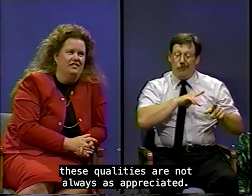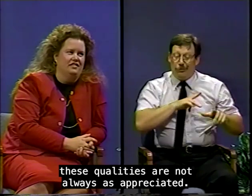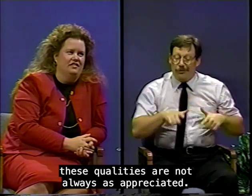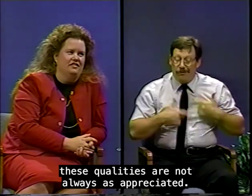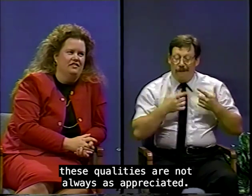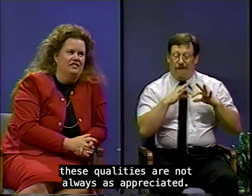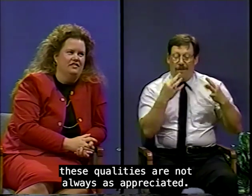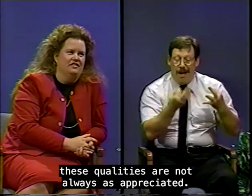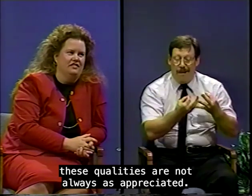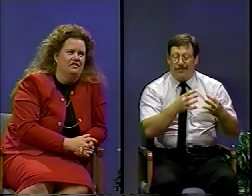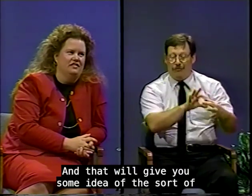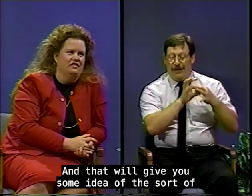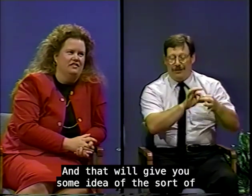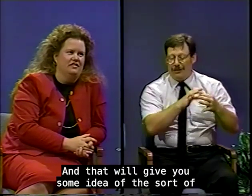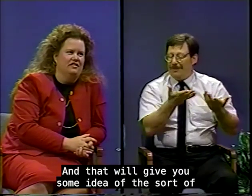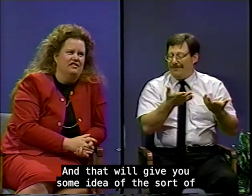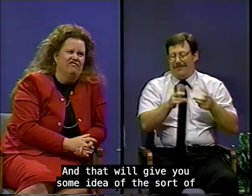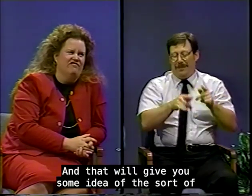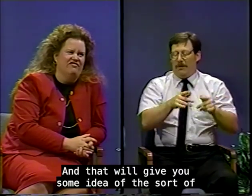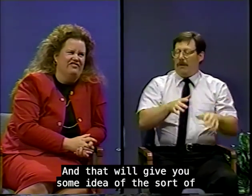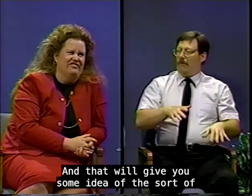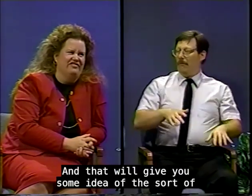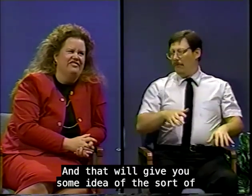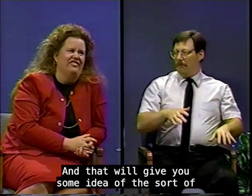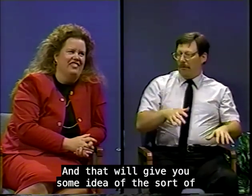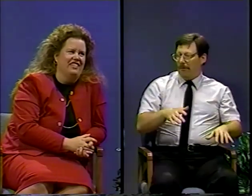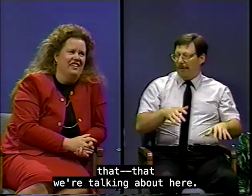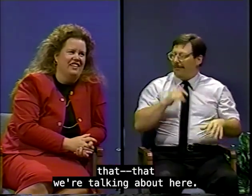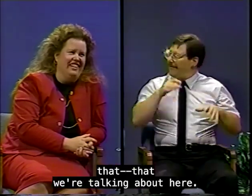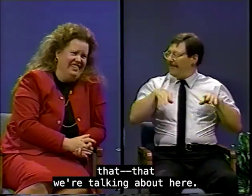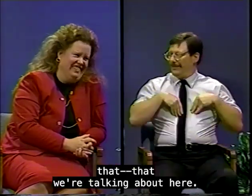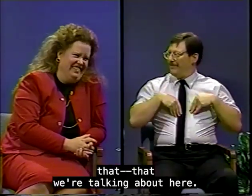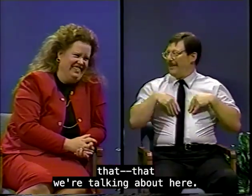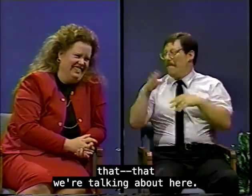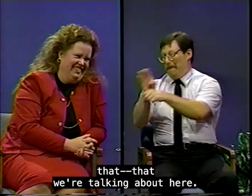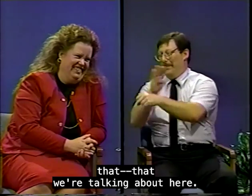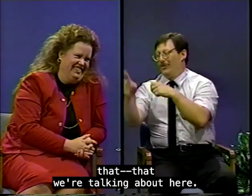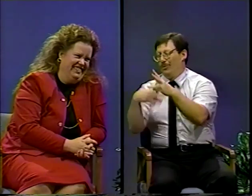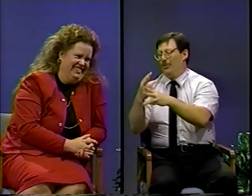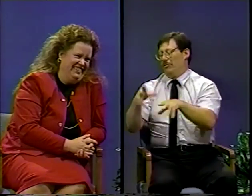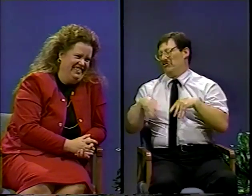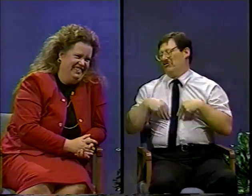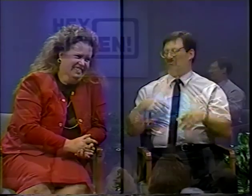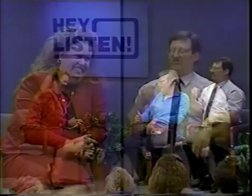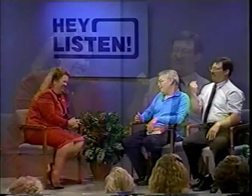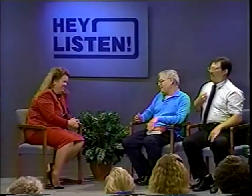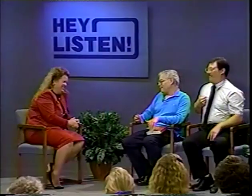always as appreciated. And that will give you some idea of the sort of things that we're talking about here.